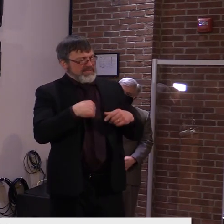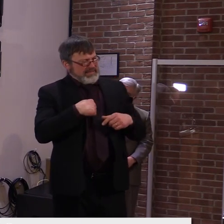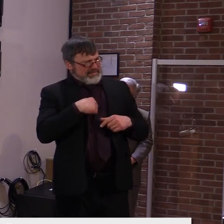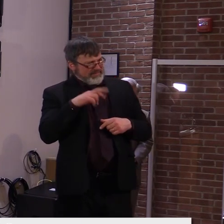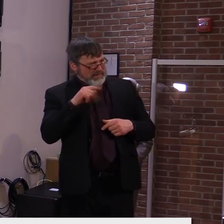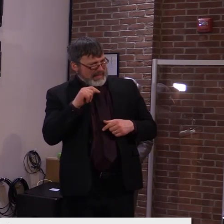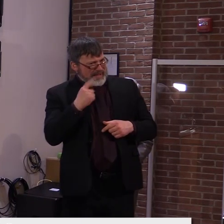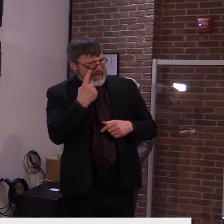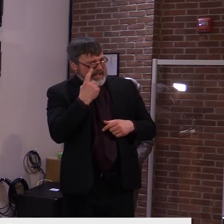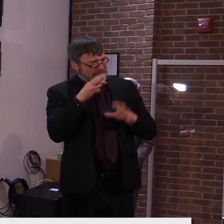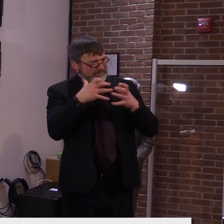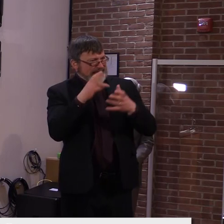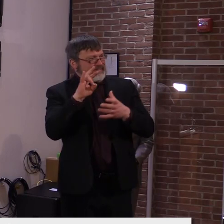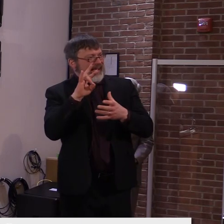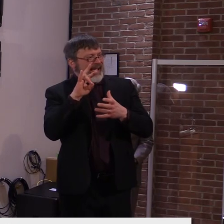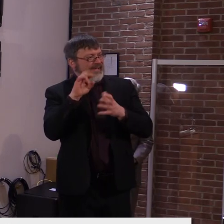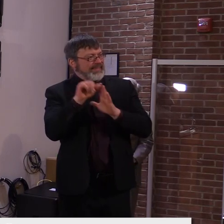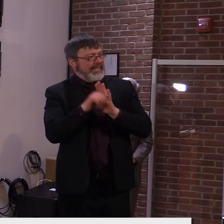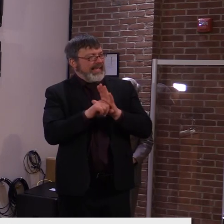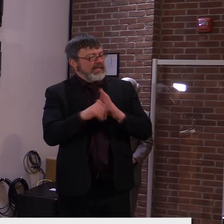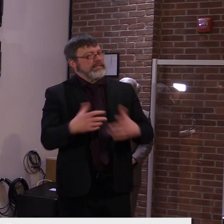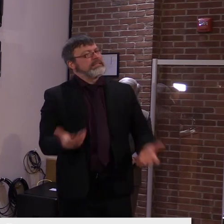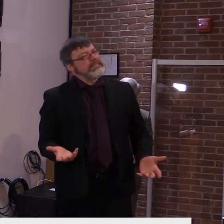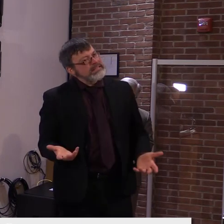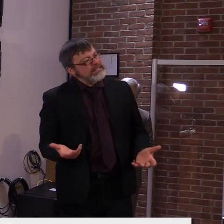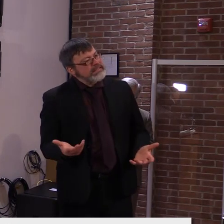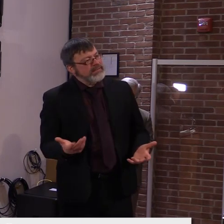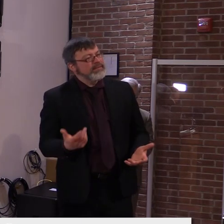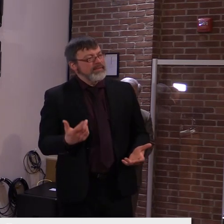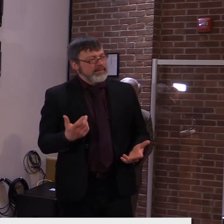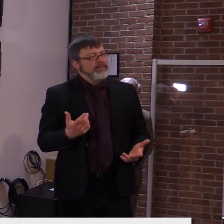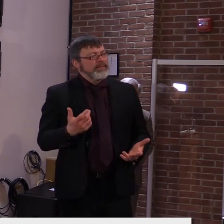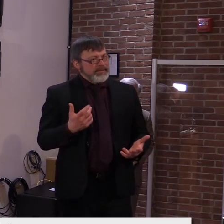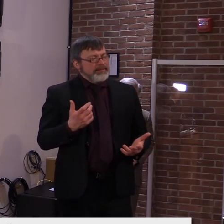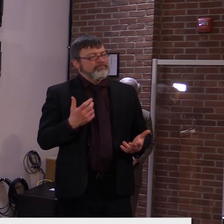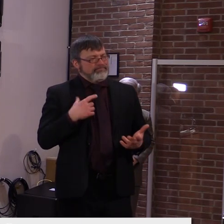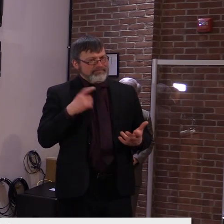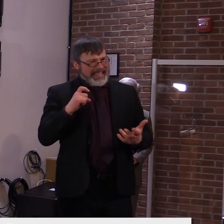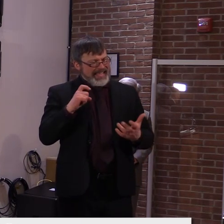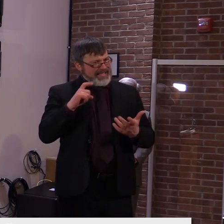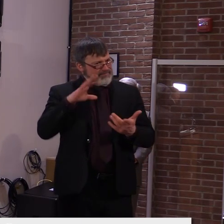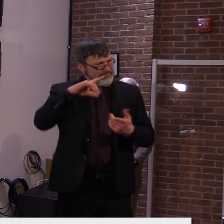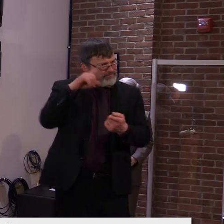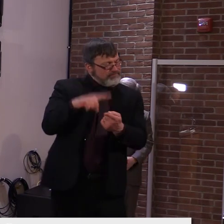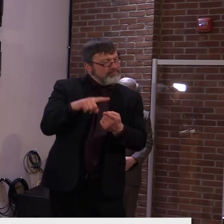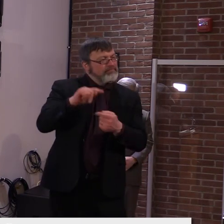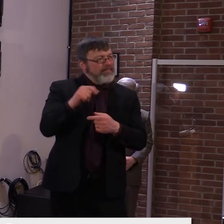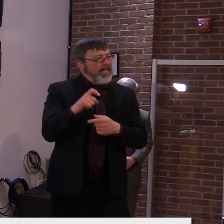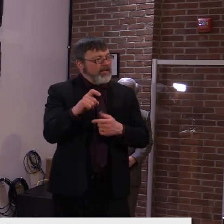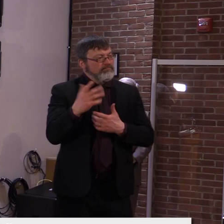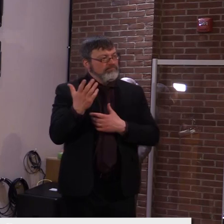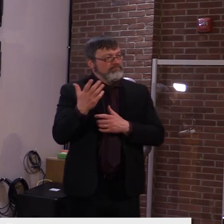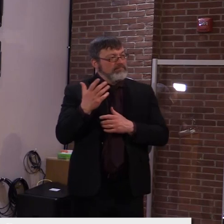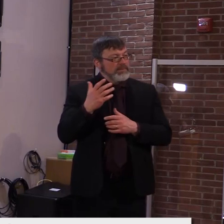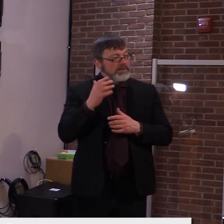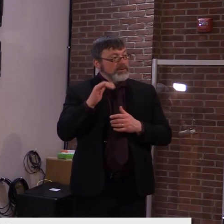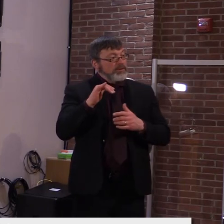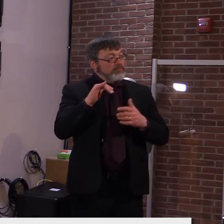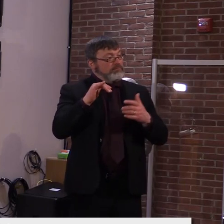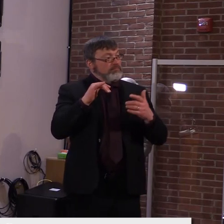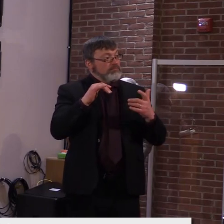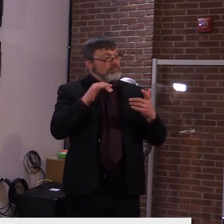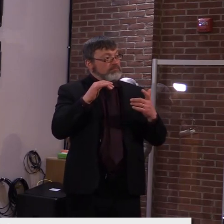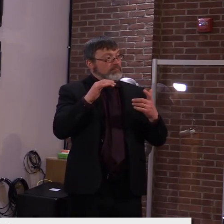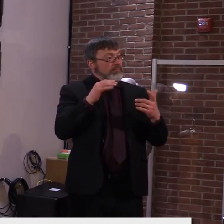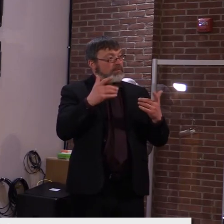that taxes military pensions, does lead to those retirees moving to other states. And some of